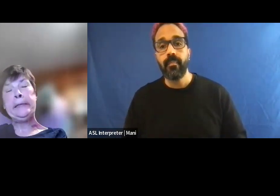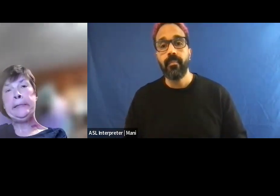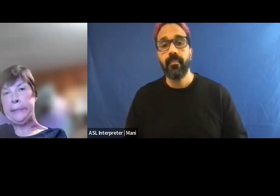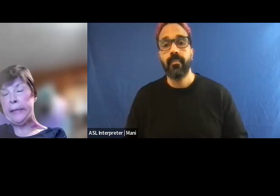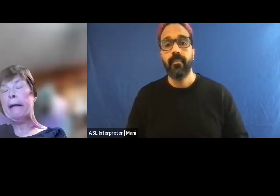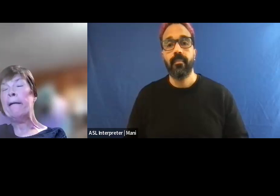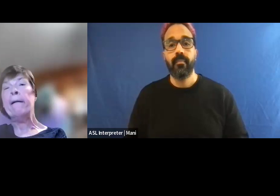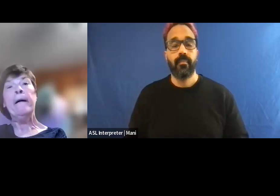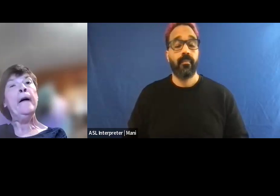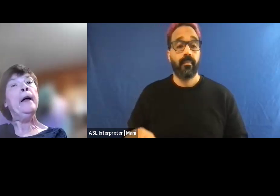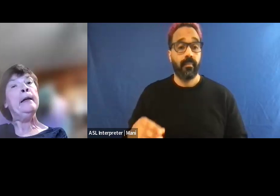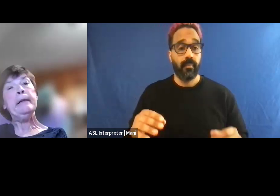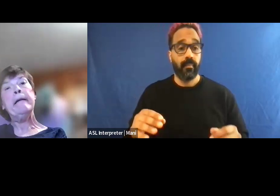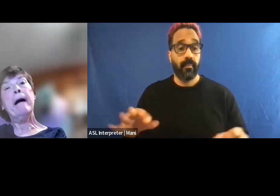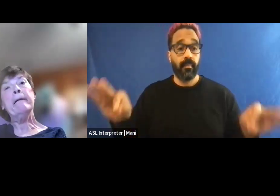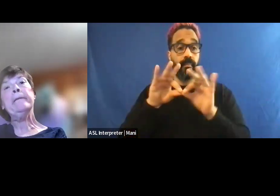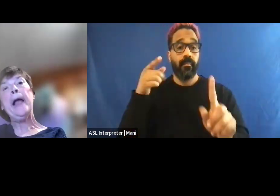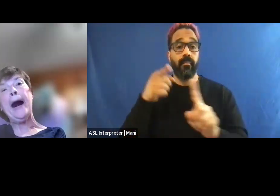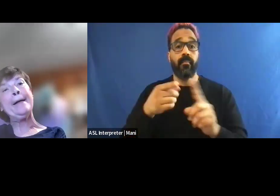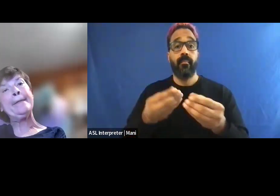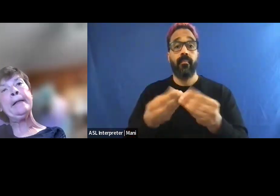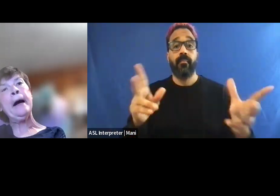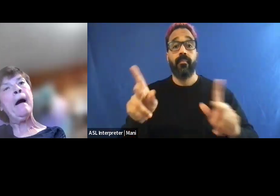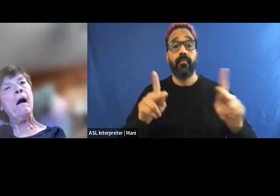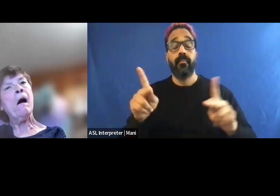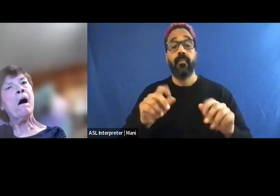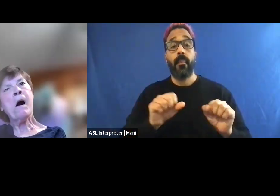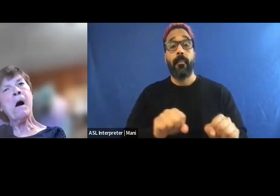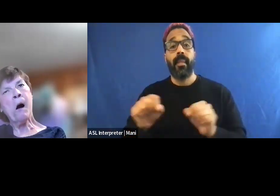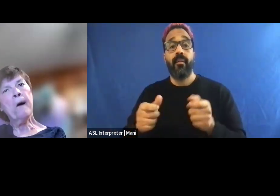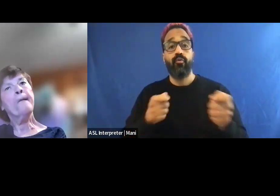to control their own life.